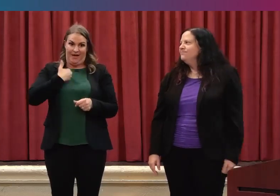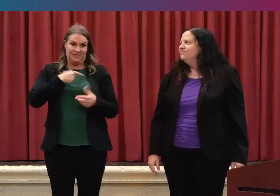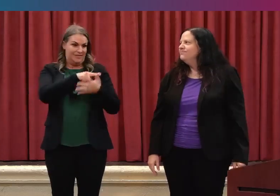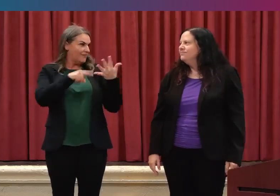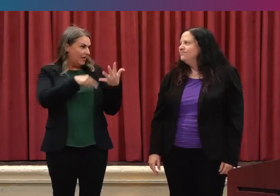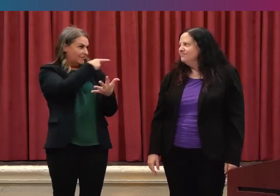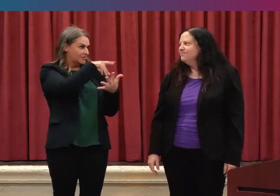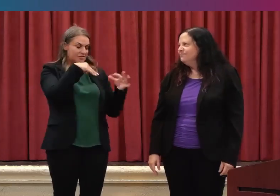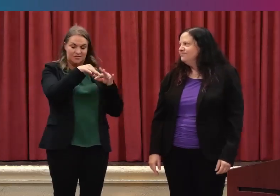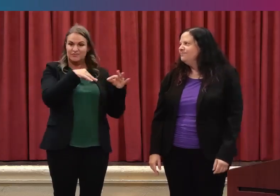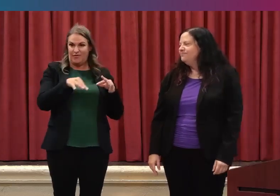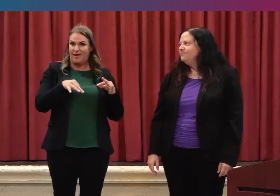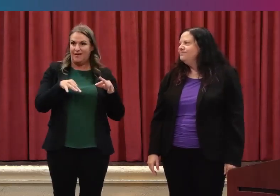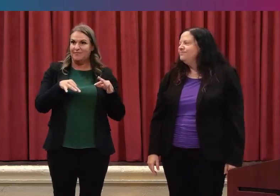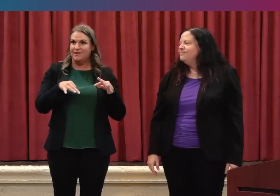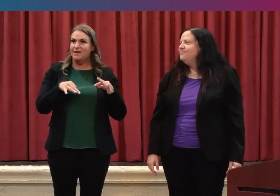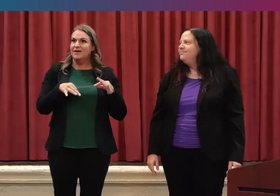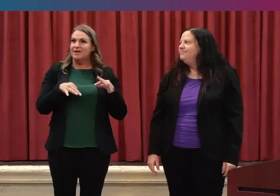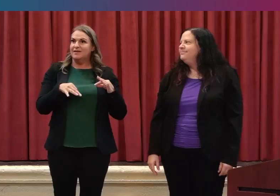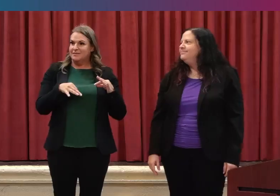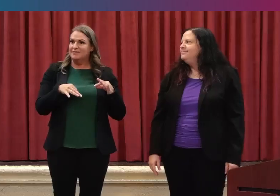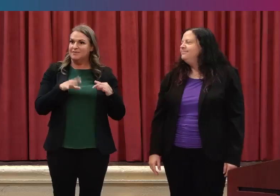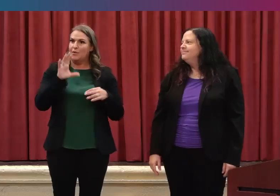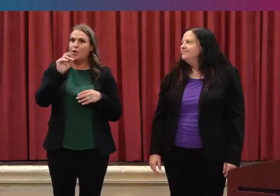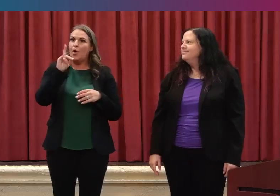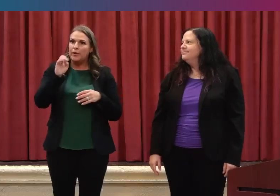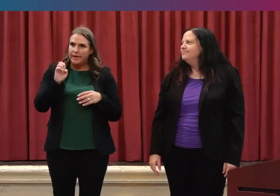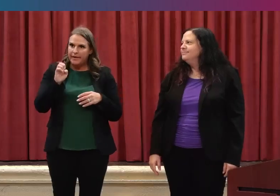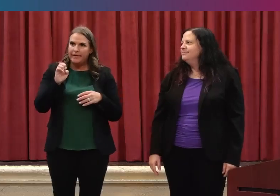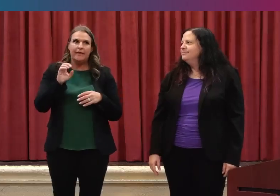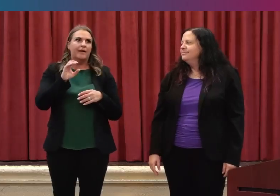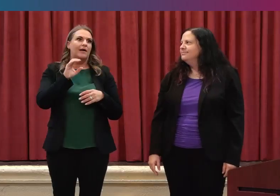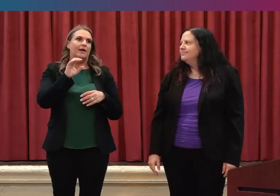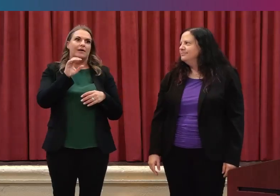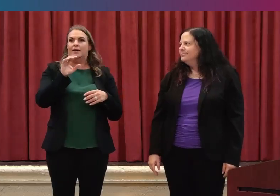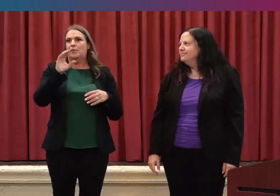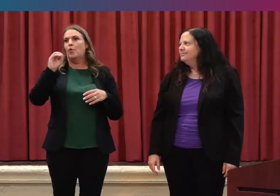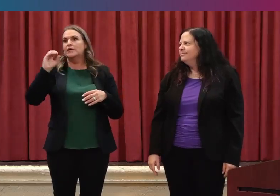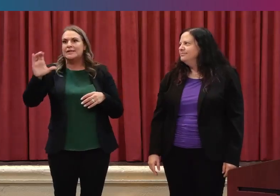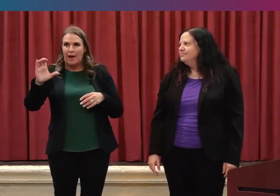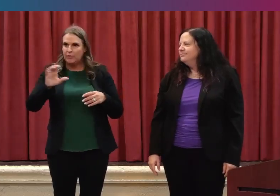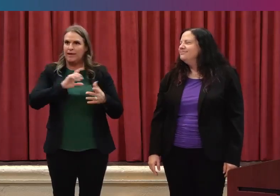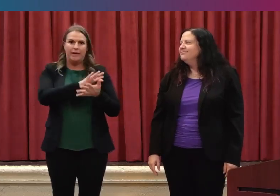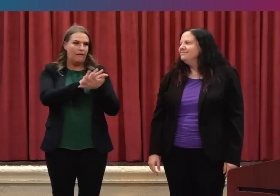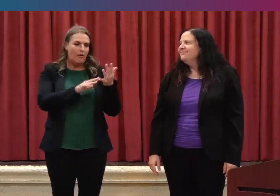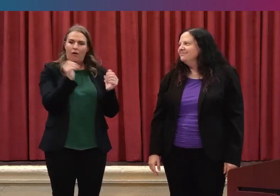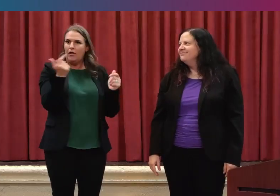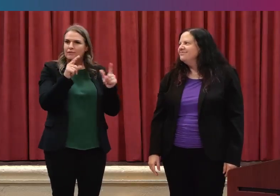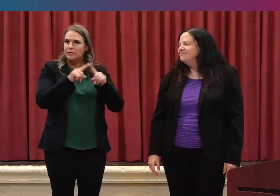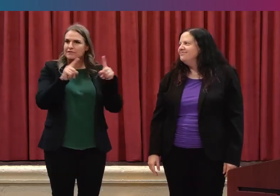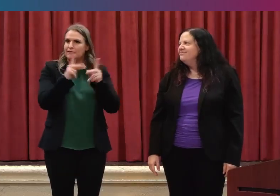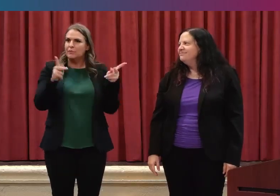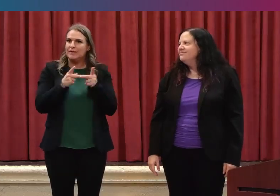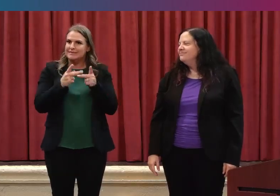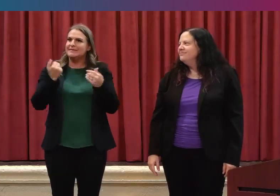here that were just listed by Debbie. It was Cody, the OC